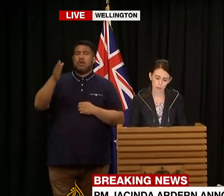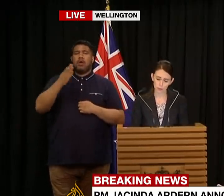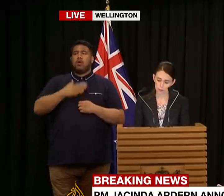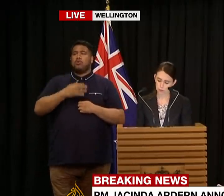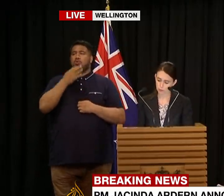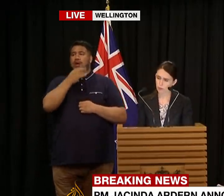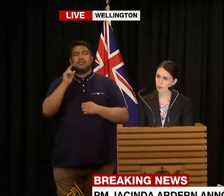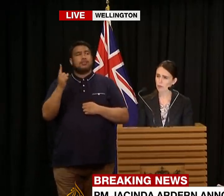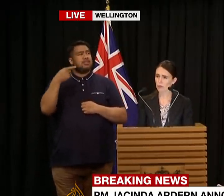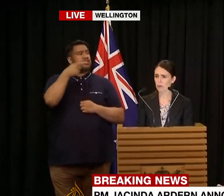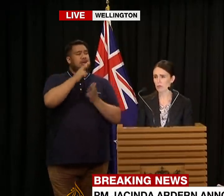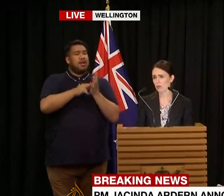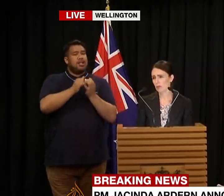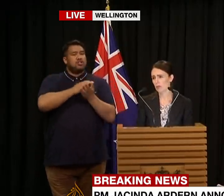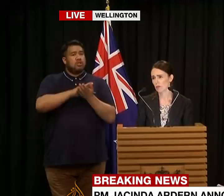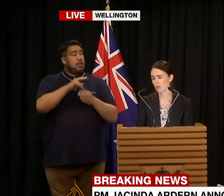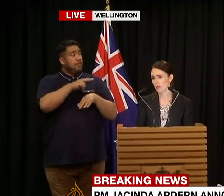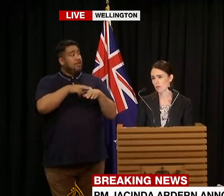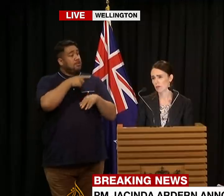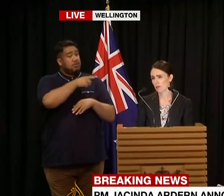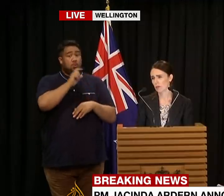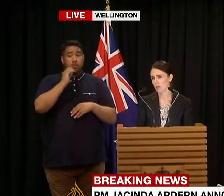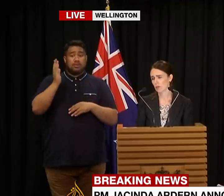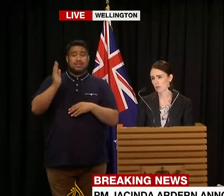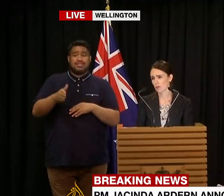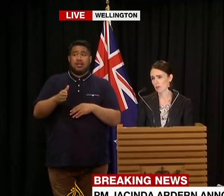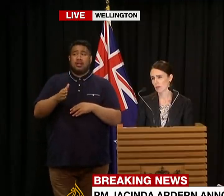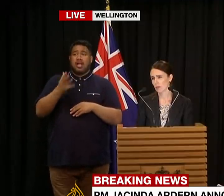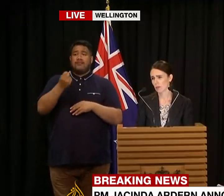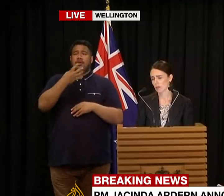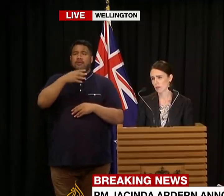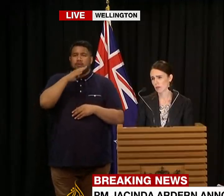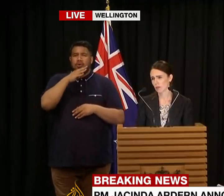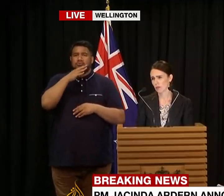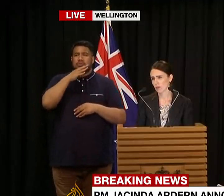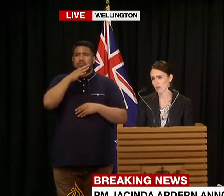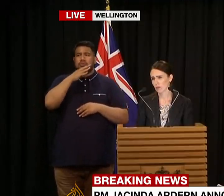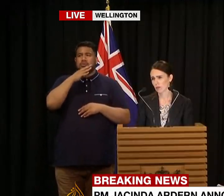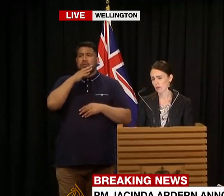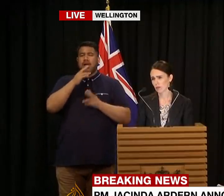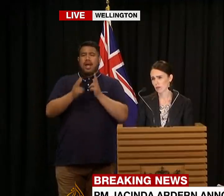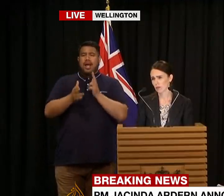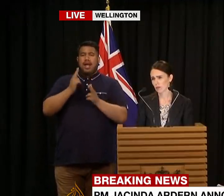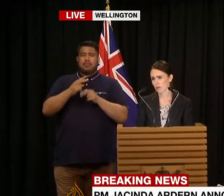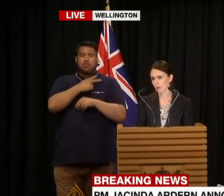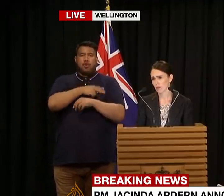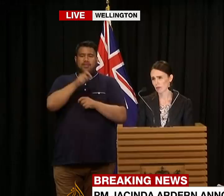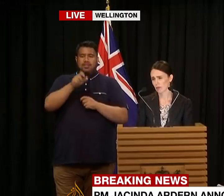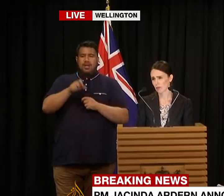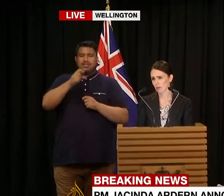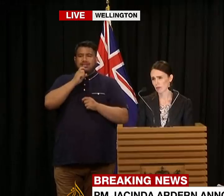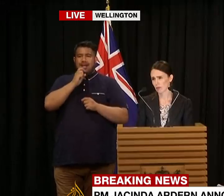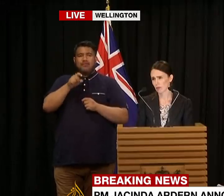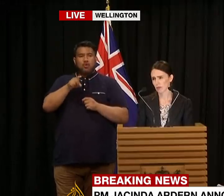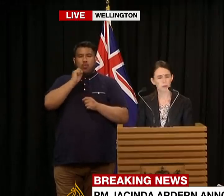Can I ask the Minister whether it's still the police's intention to disestablish 400 officers and their staff